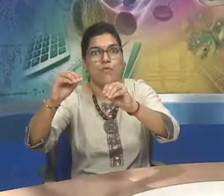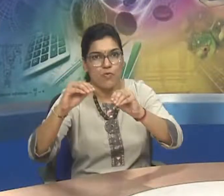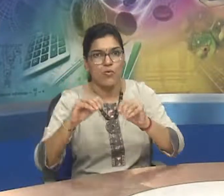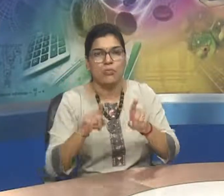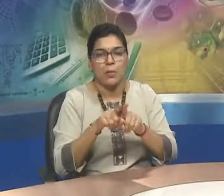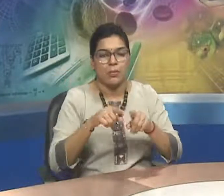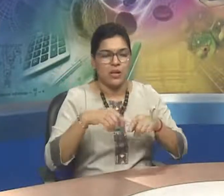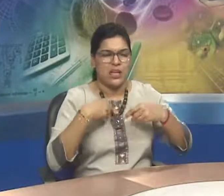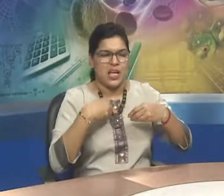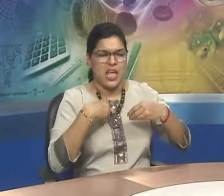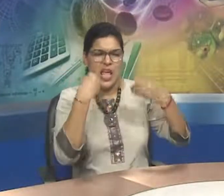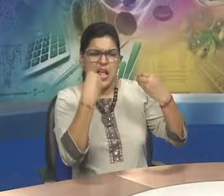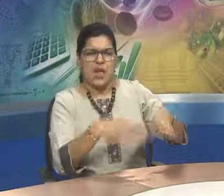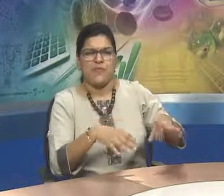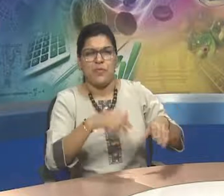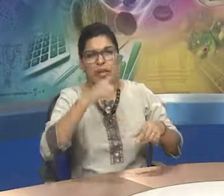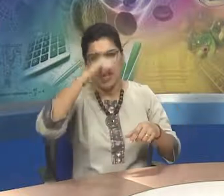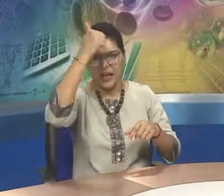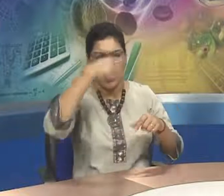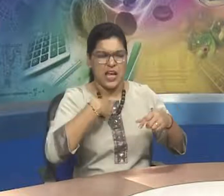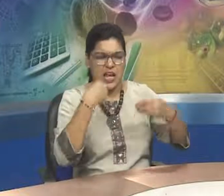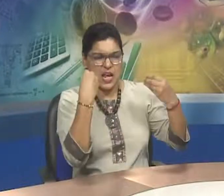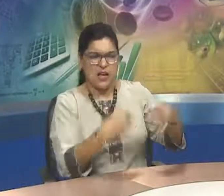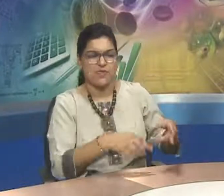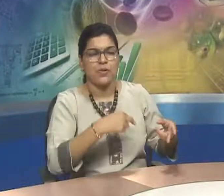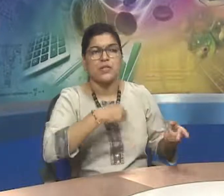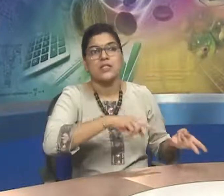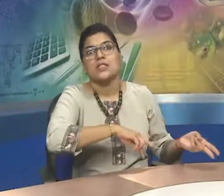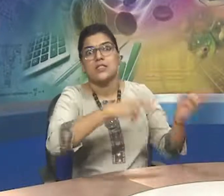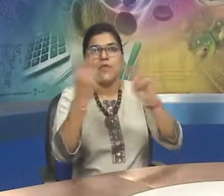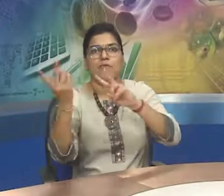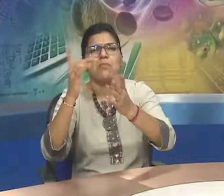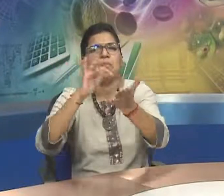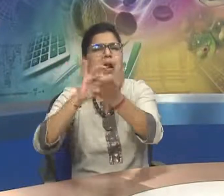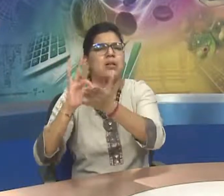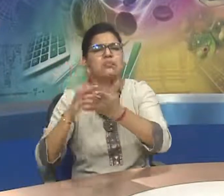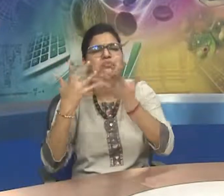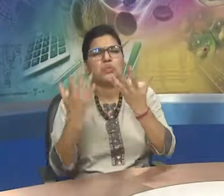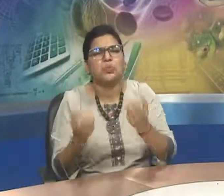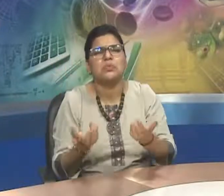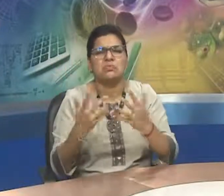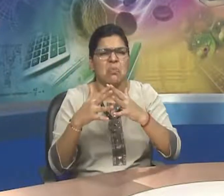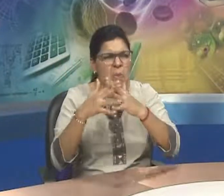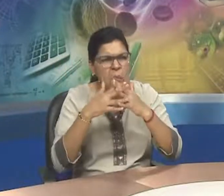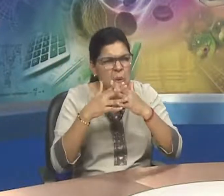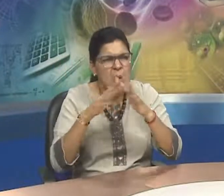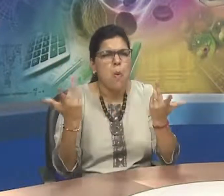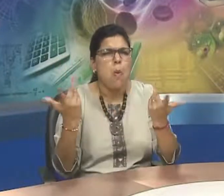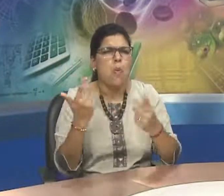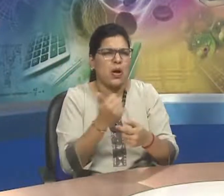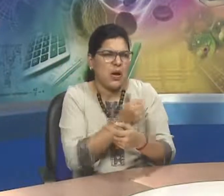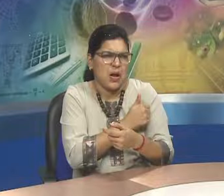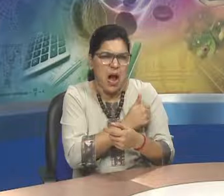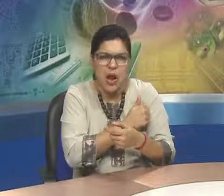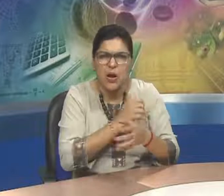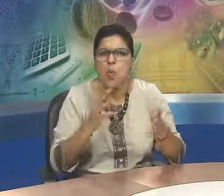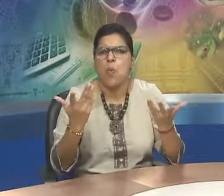Human, we all know that we all are human, and trafficking means moving from one place to the